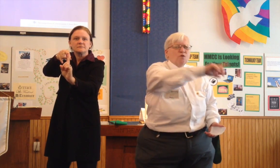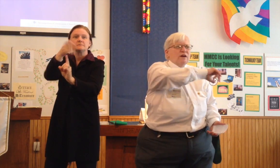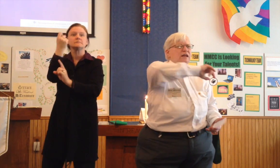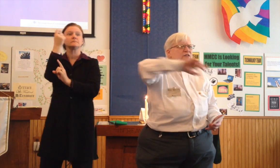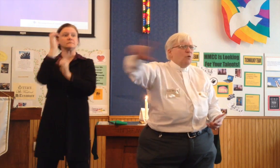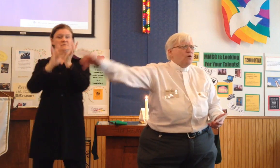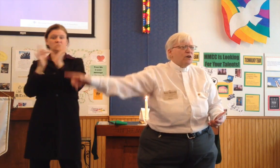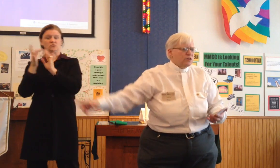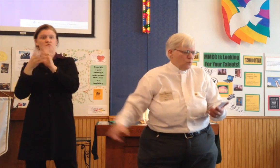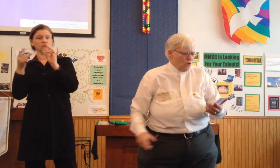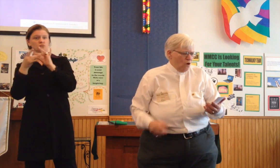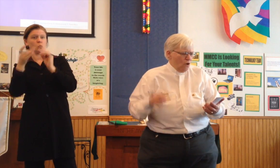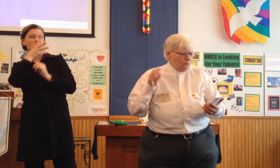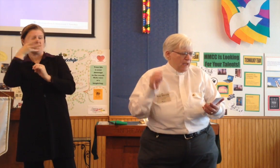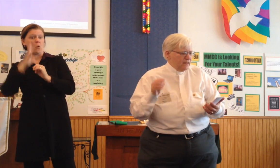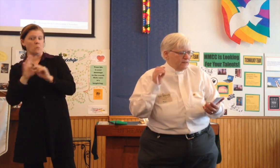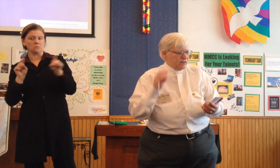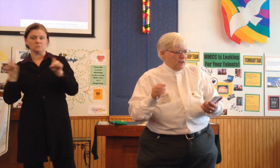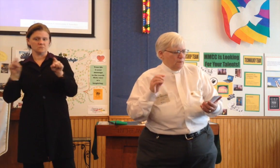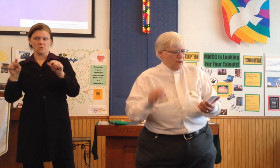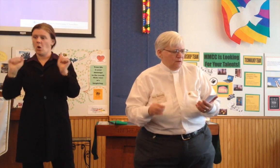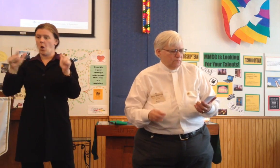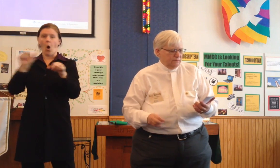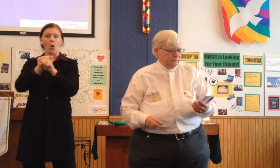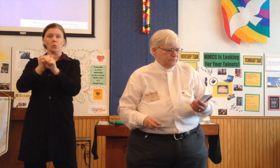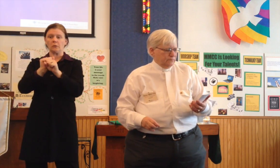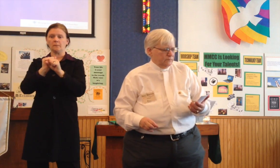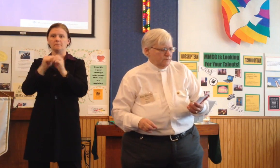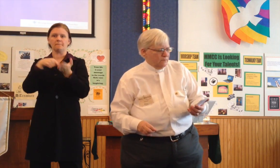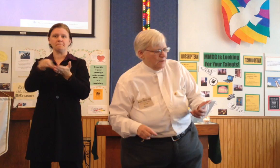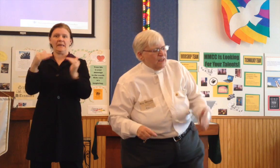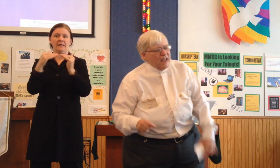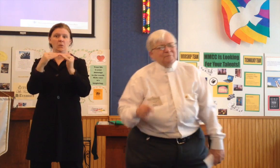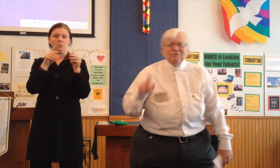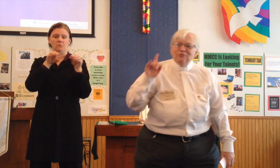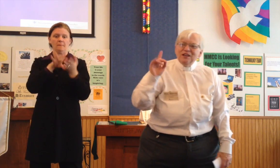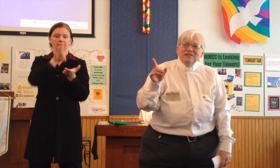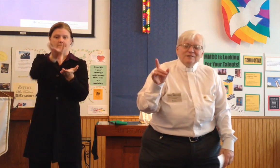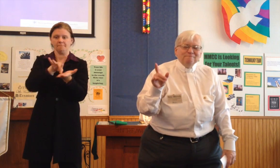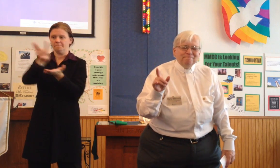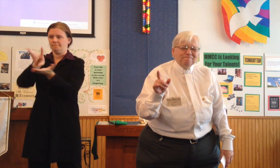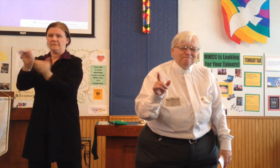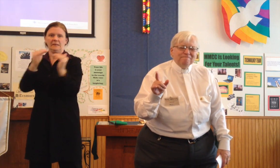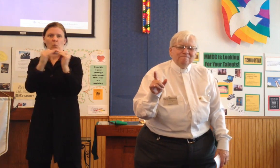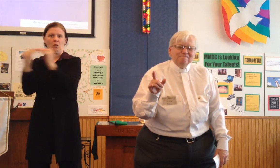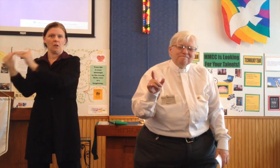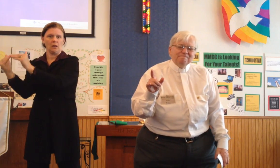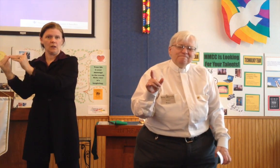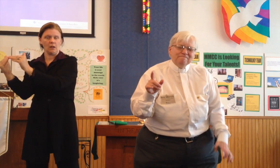Jesus' story, the workers were all paid the same amount. And my friends,